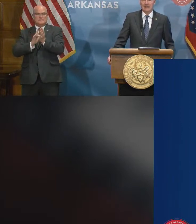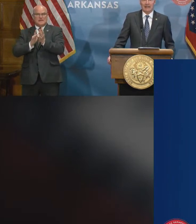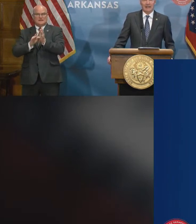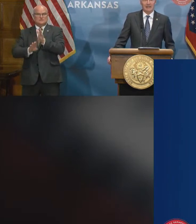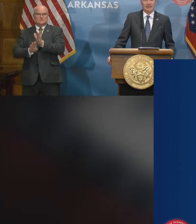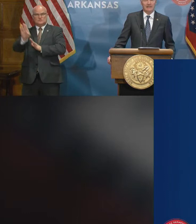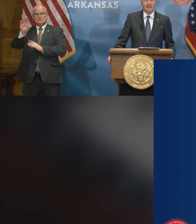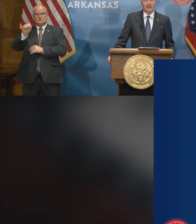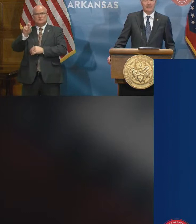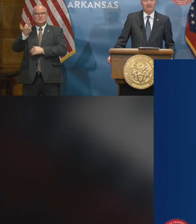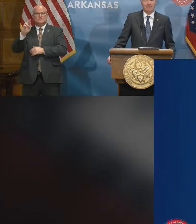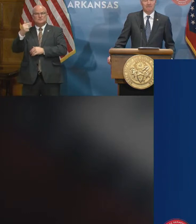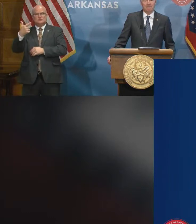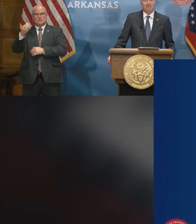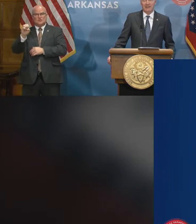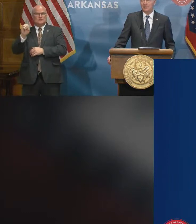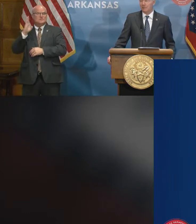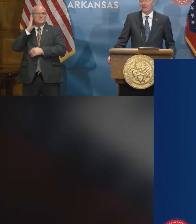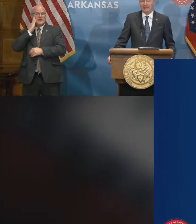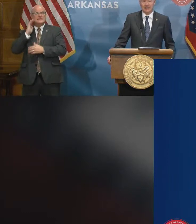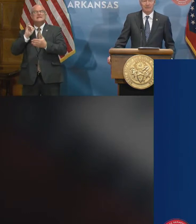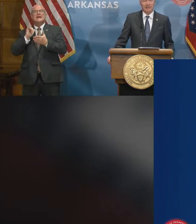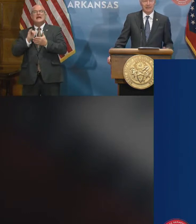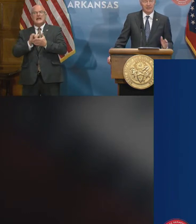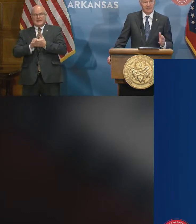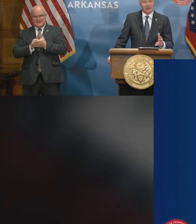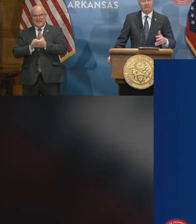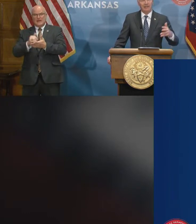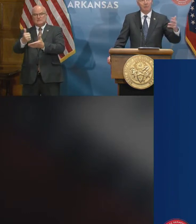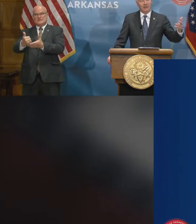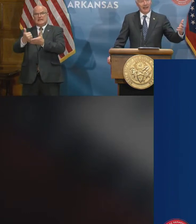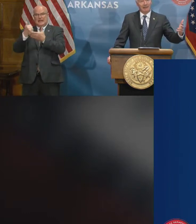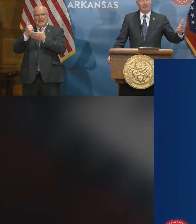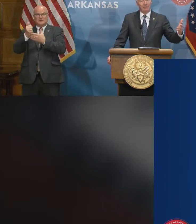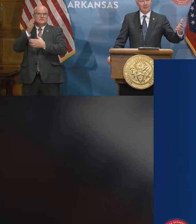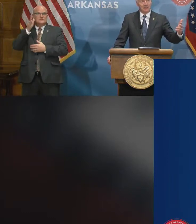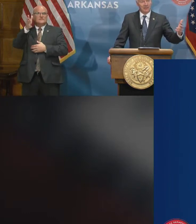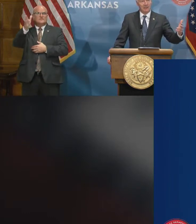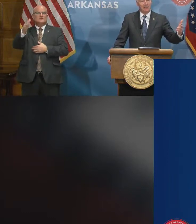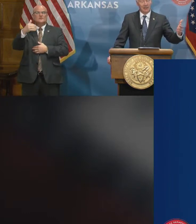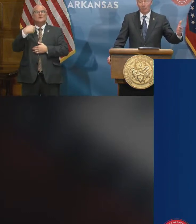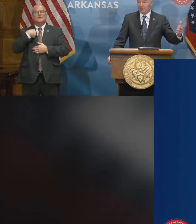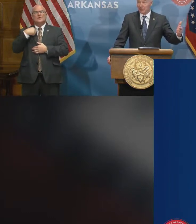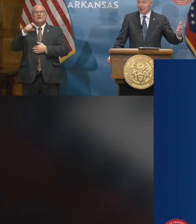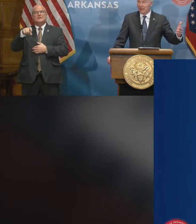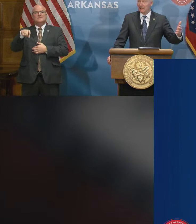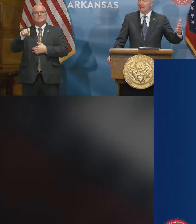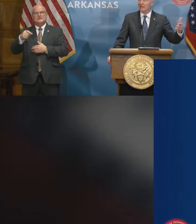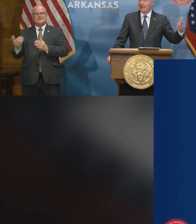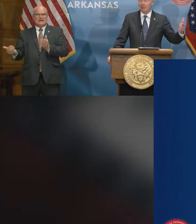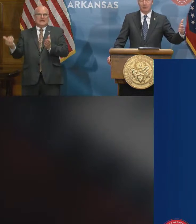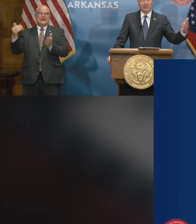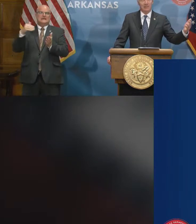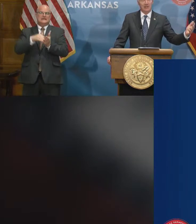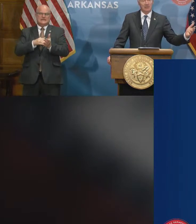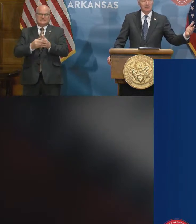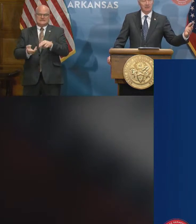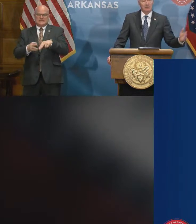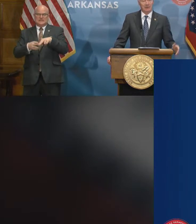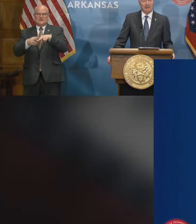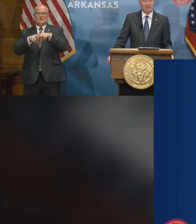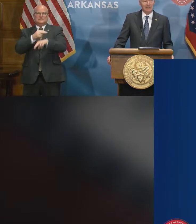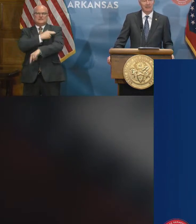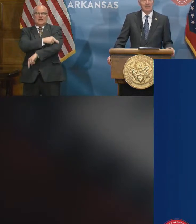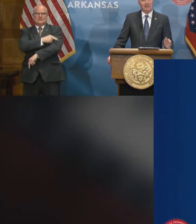beds, and that's going to pay dividends in the event we have to once again increase